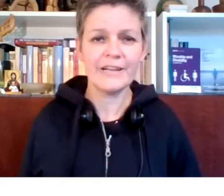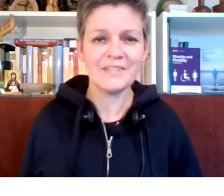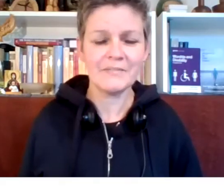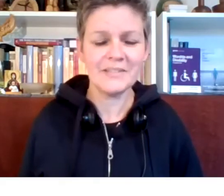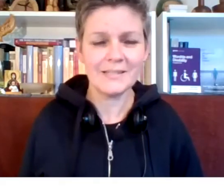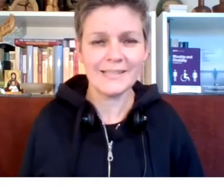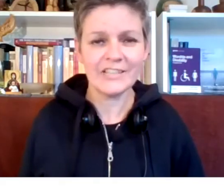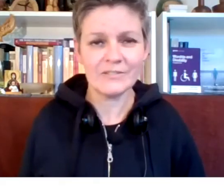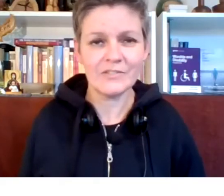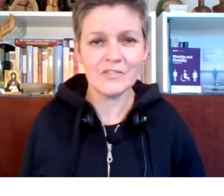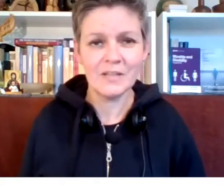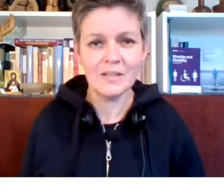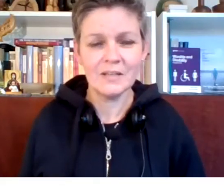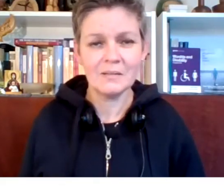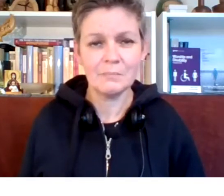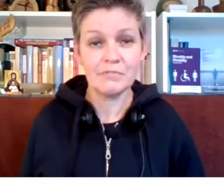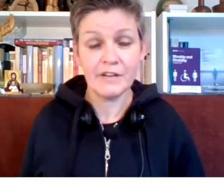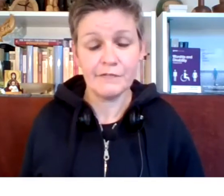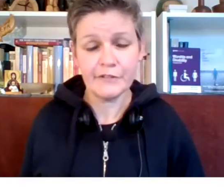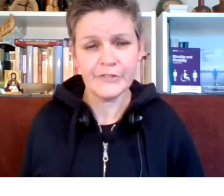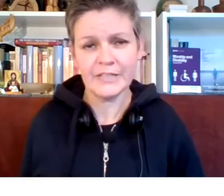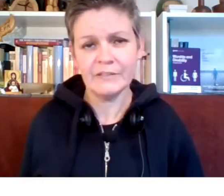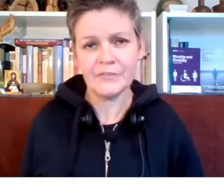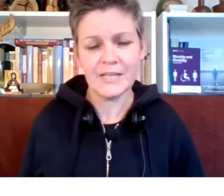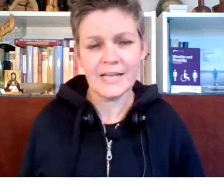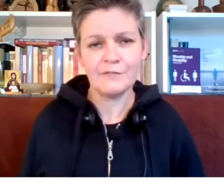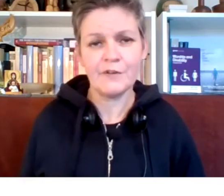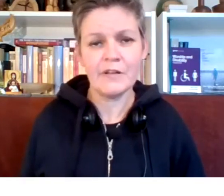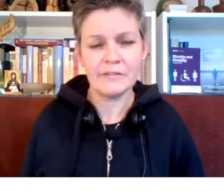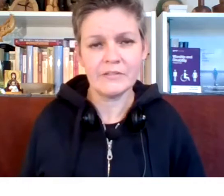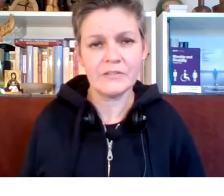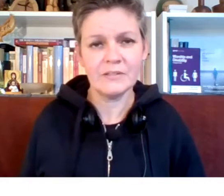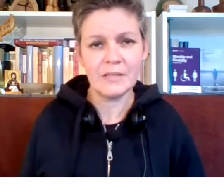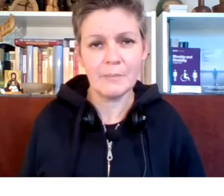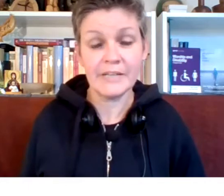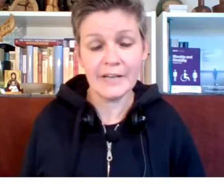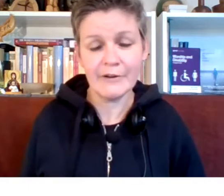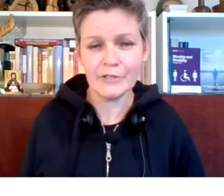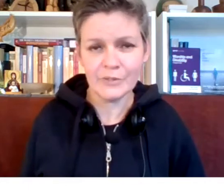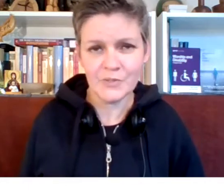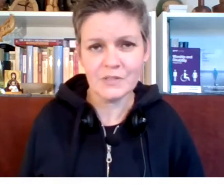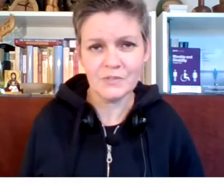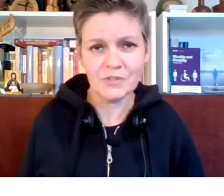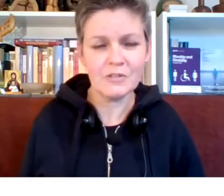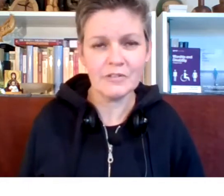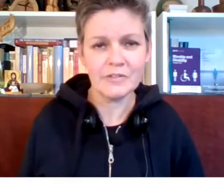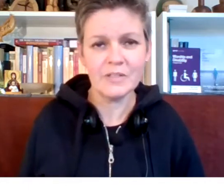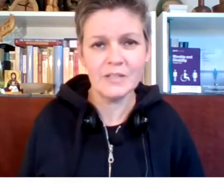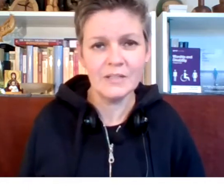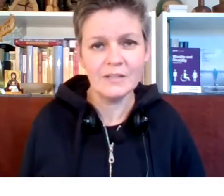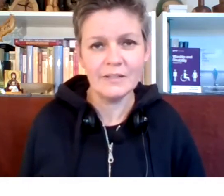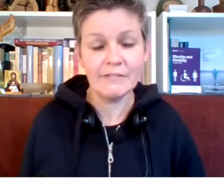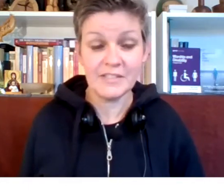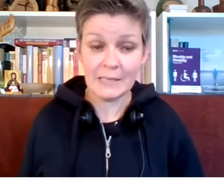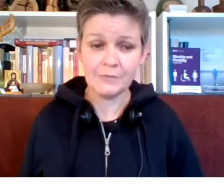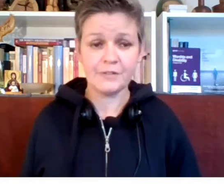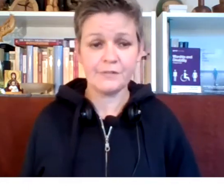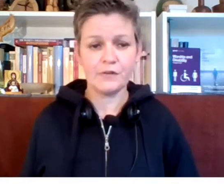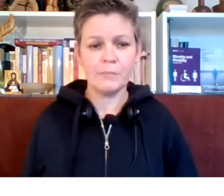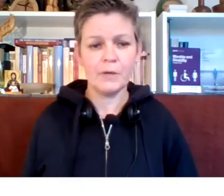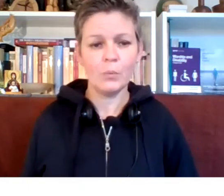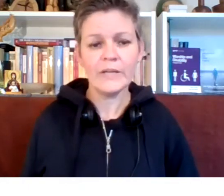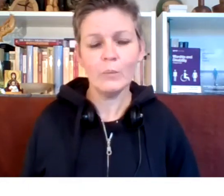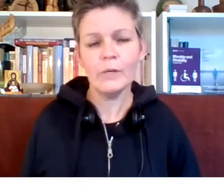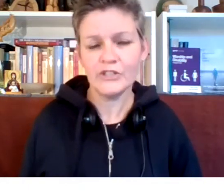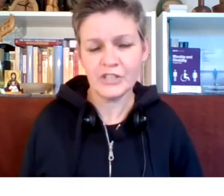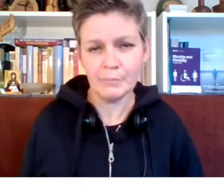Our prayers of intercessions, praying for ourselves and for others and bringing our concerns to God, are adapted